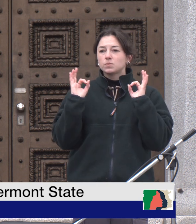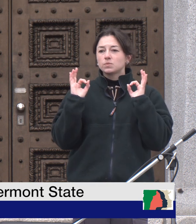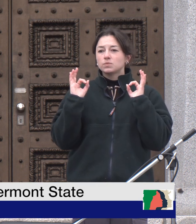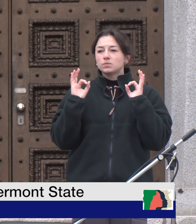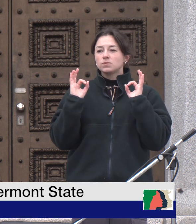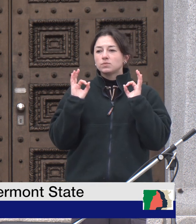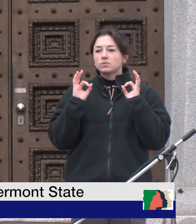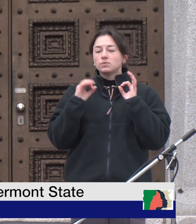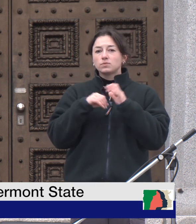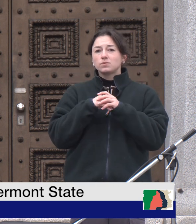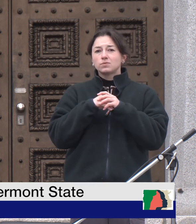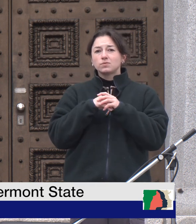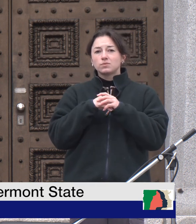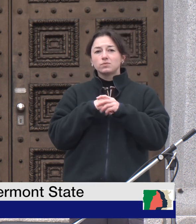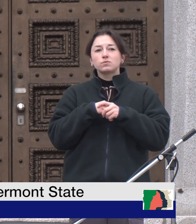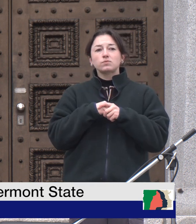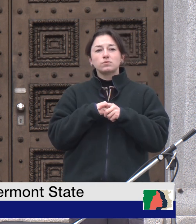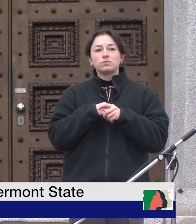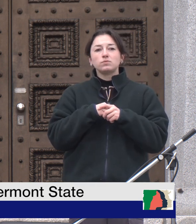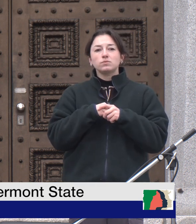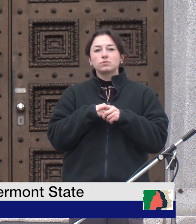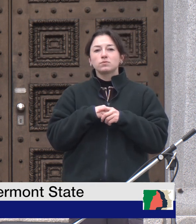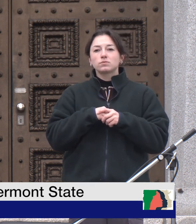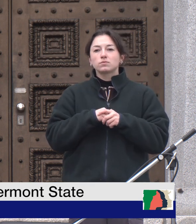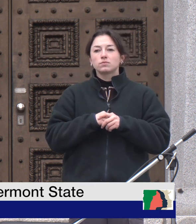that started with his presidency.